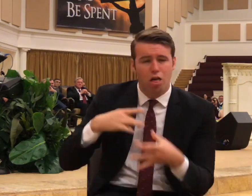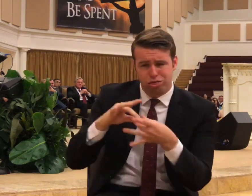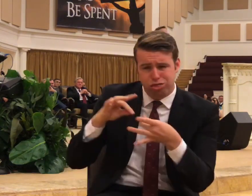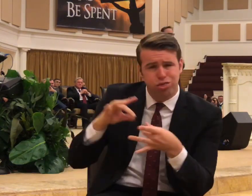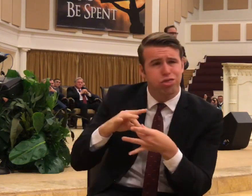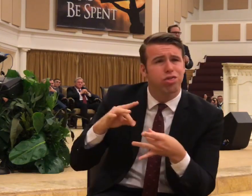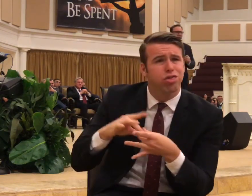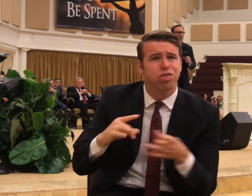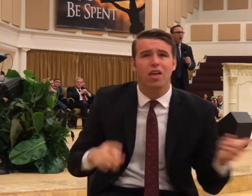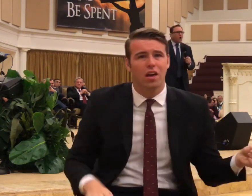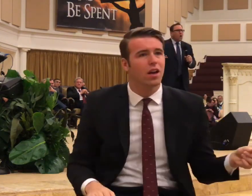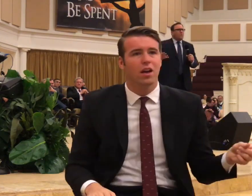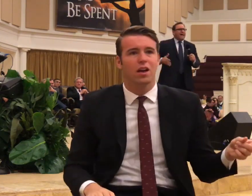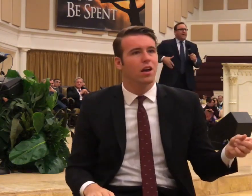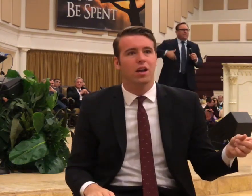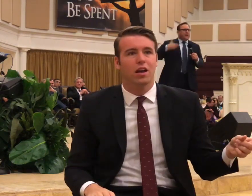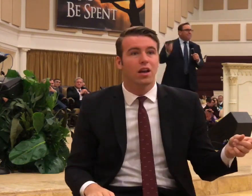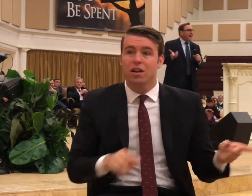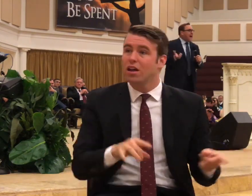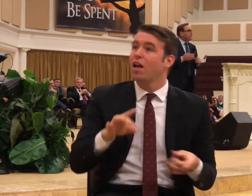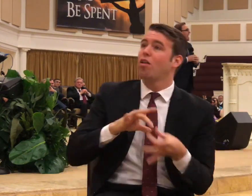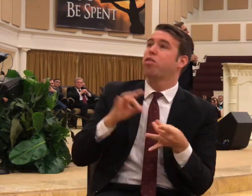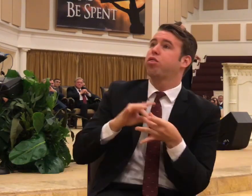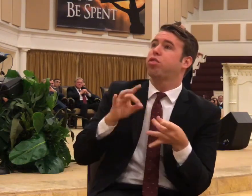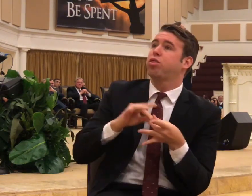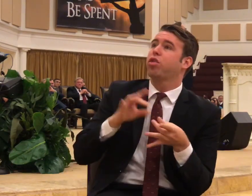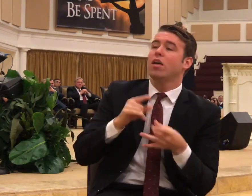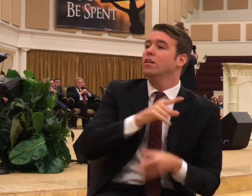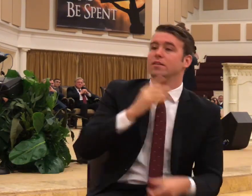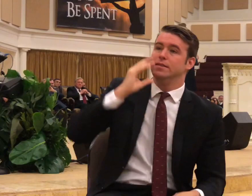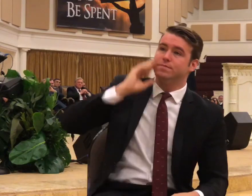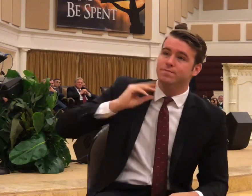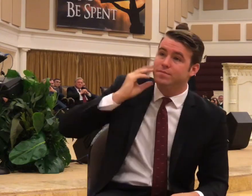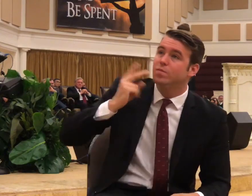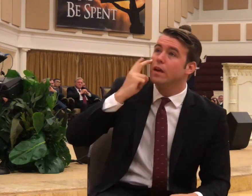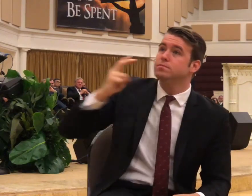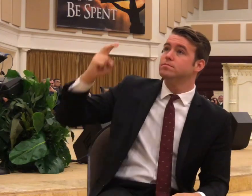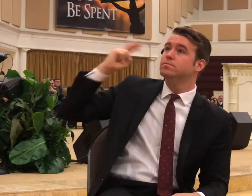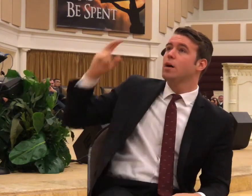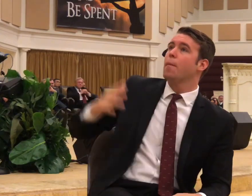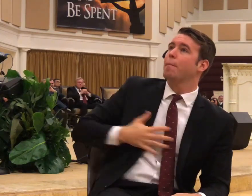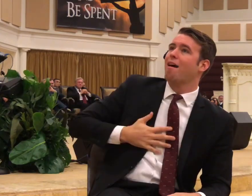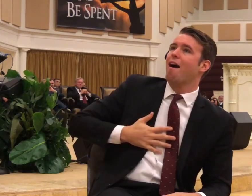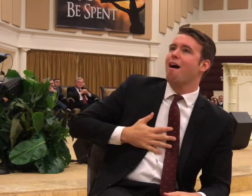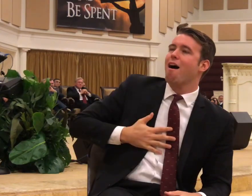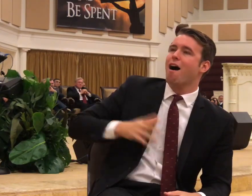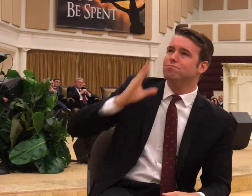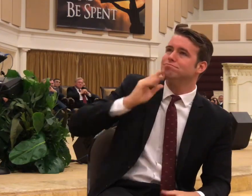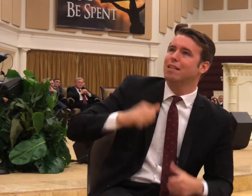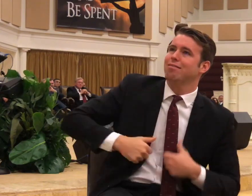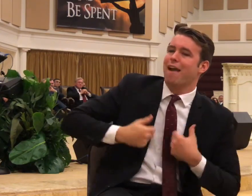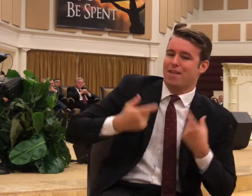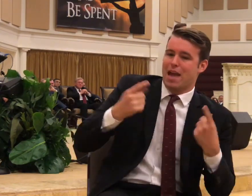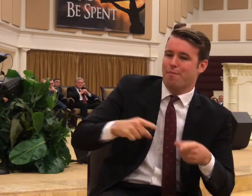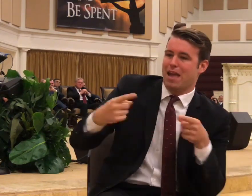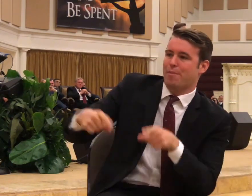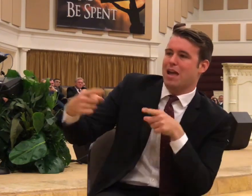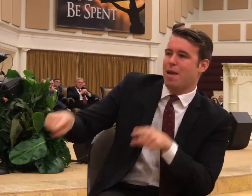They can't even preach for very long without it coming out as they refer back to incidents in their life.